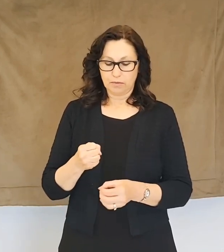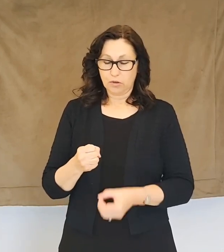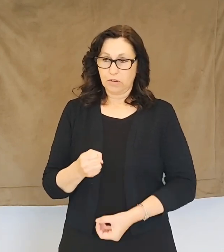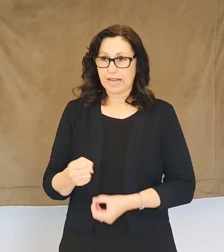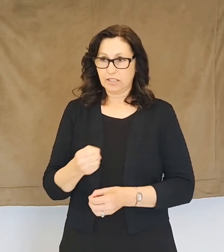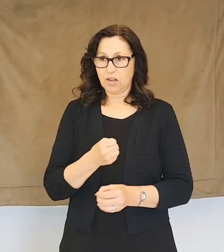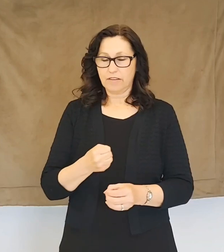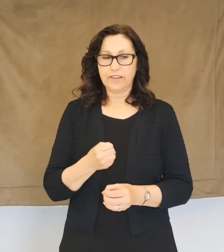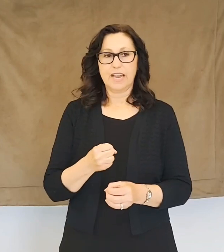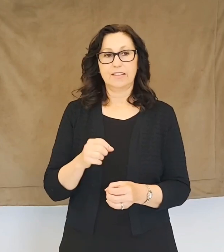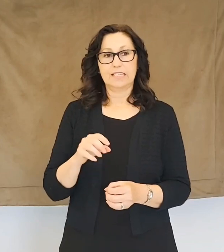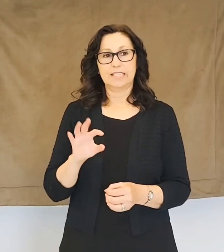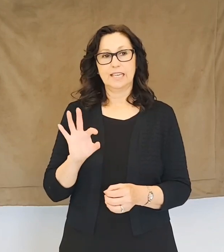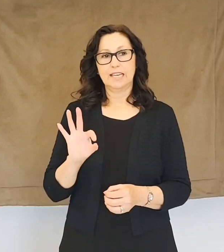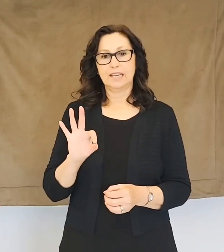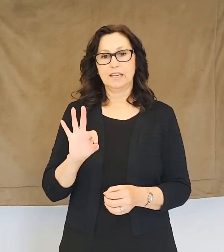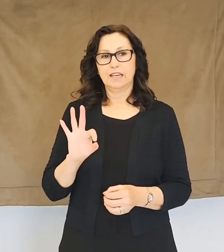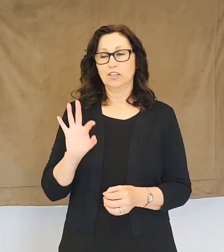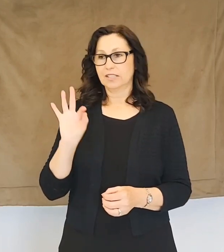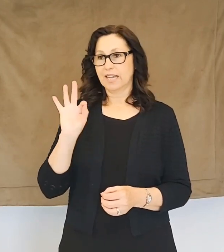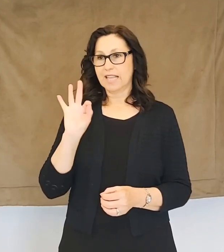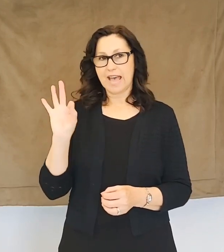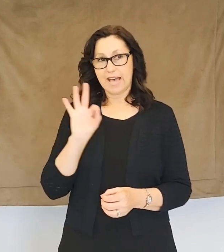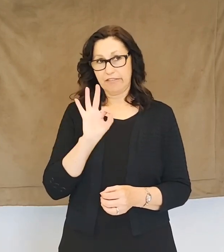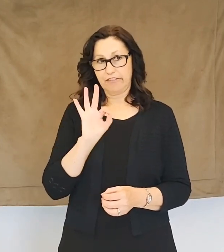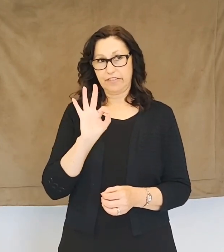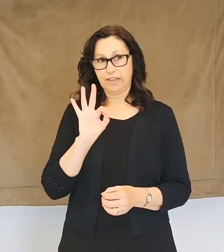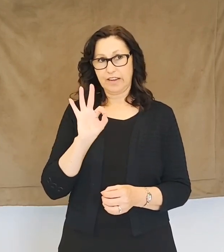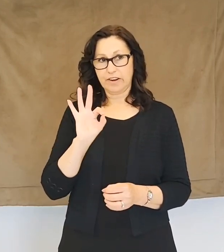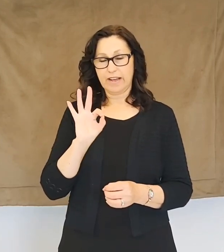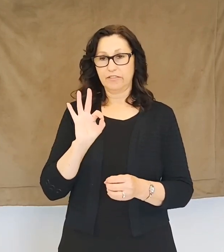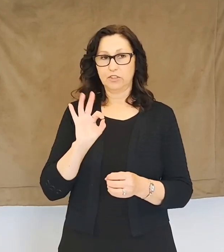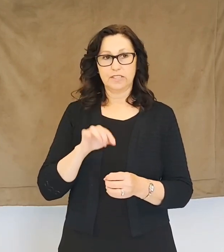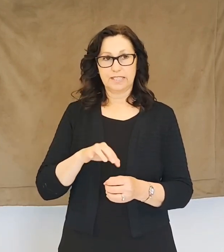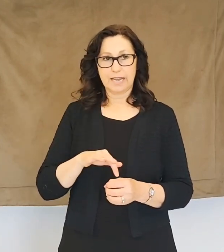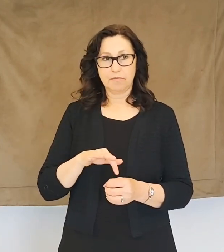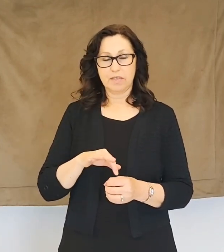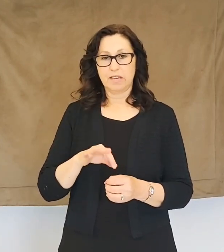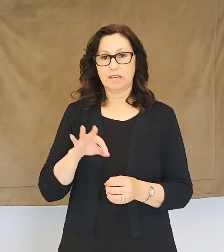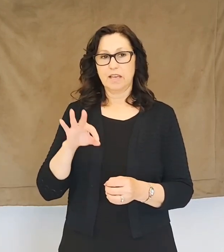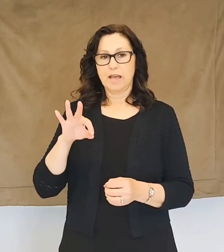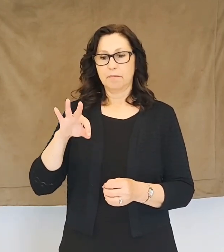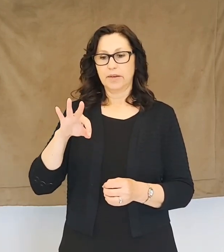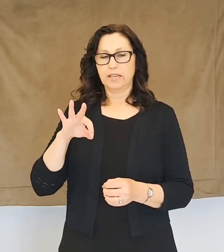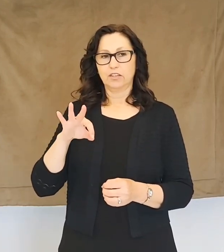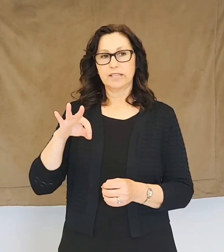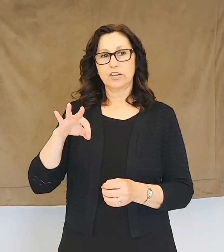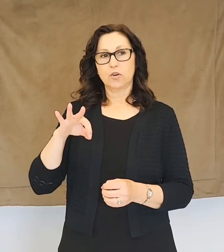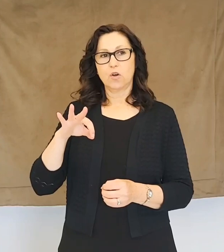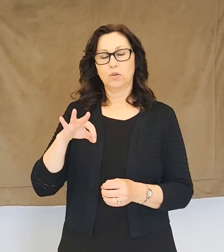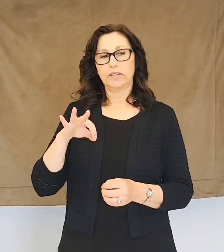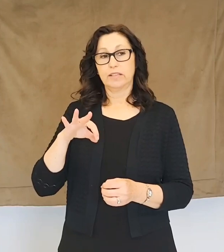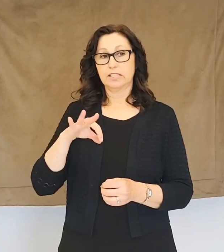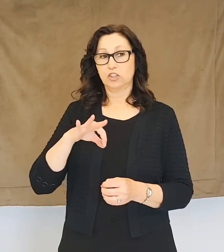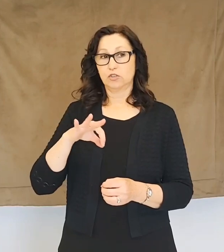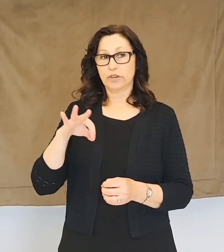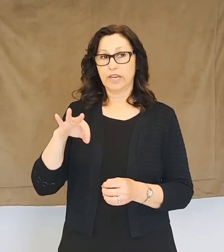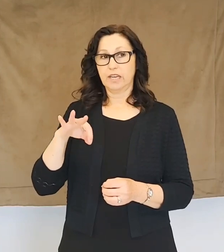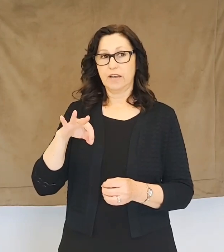So that's coffee, and then T looks like the F, the letter F. You do the same thing, but it looks like you're holding the string of